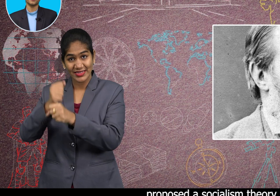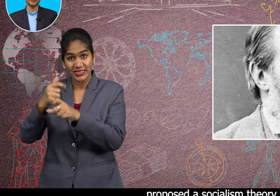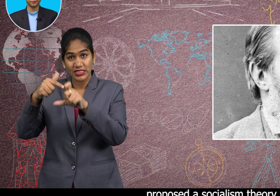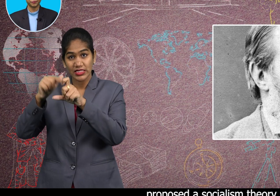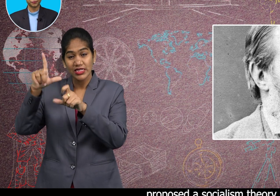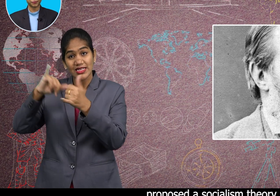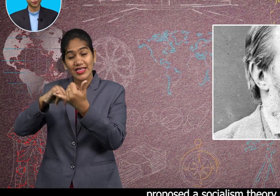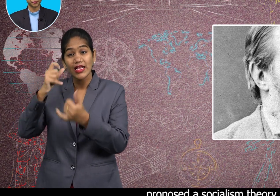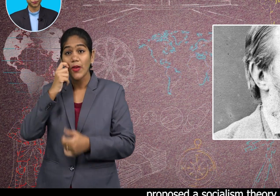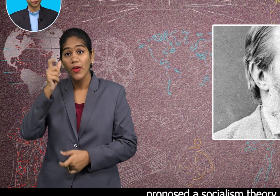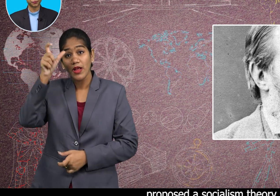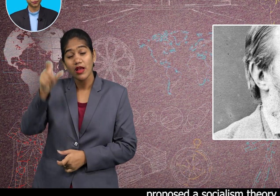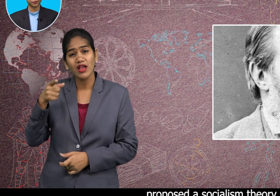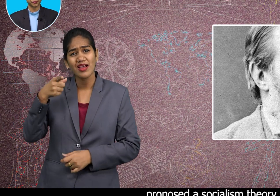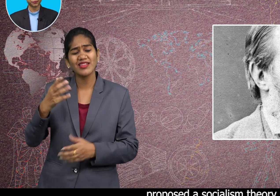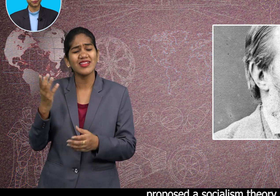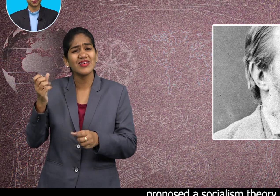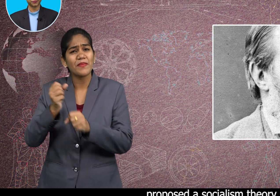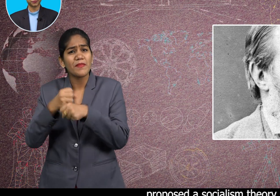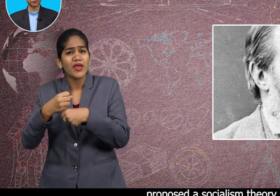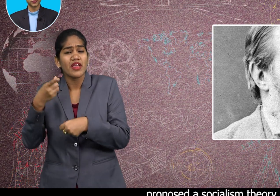theory